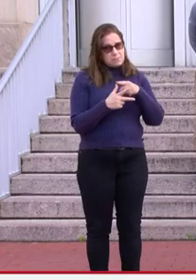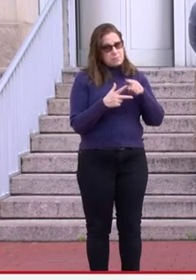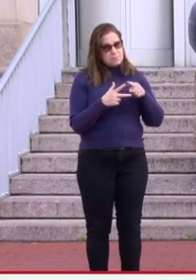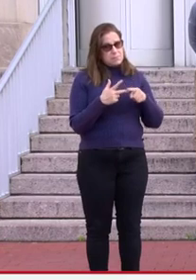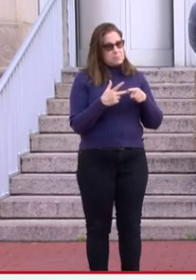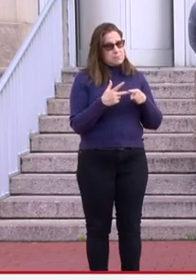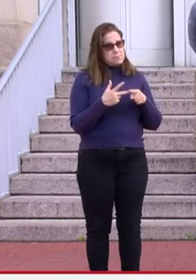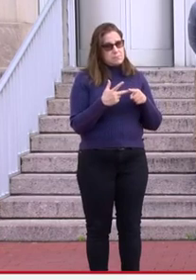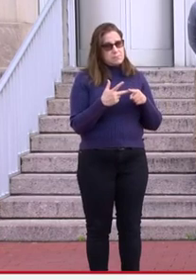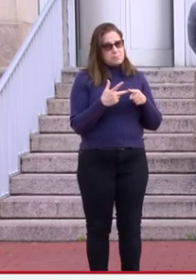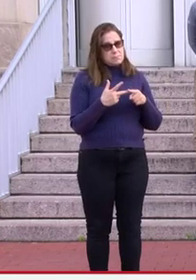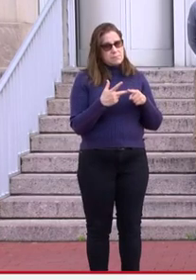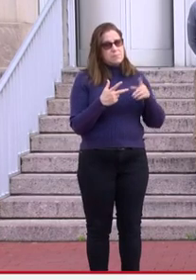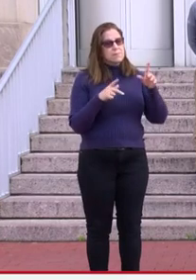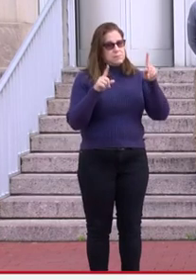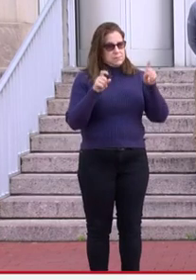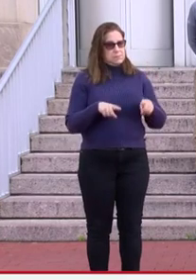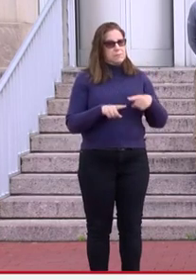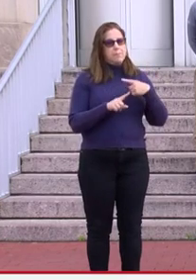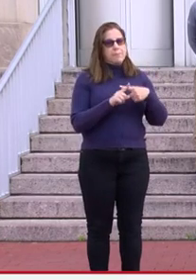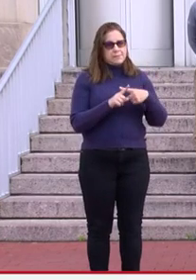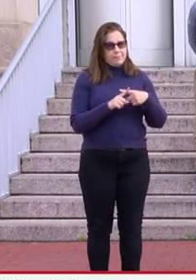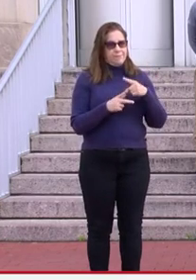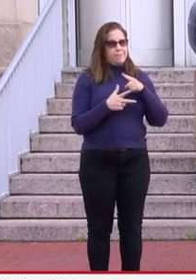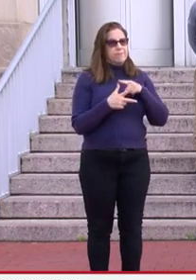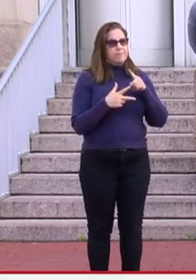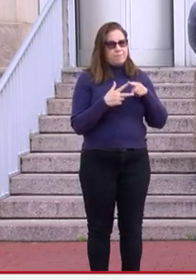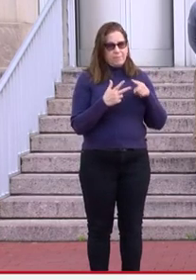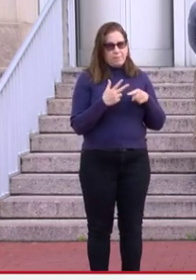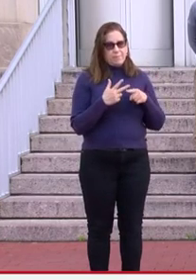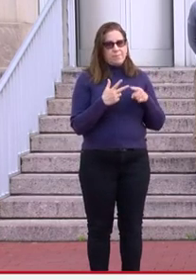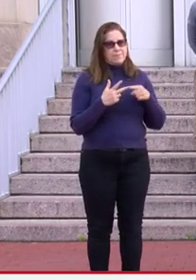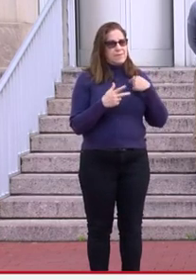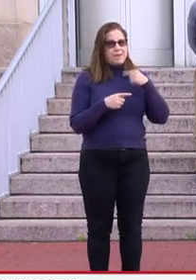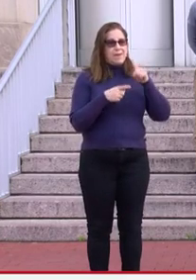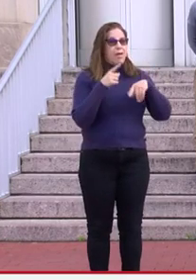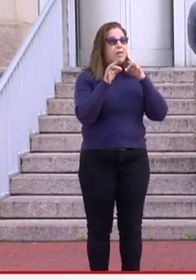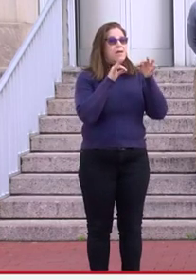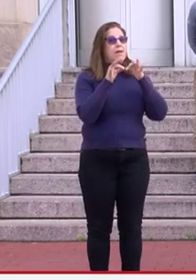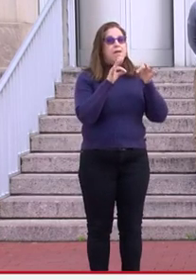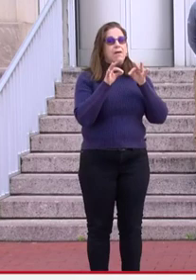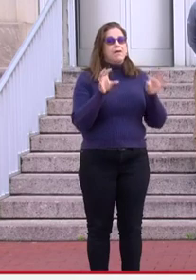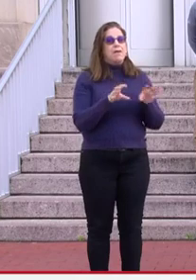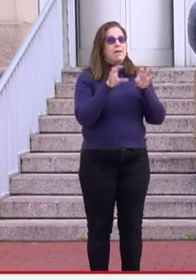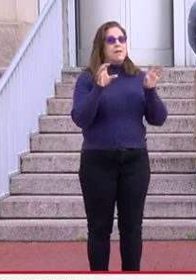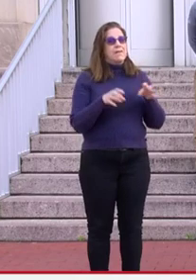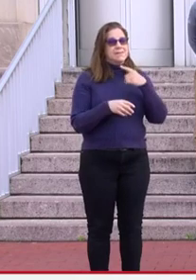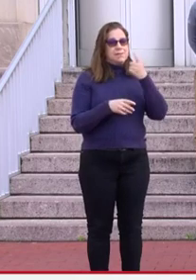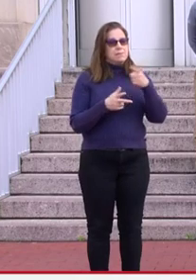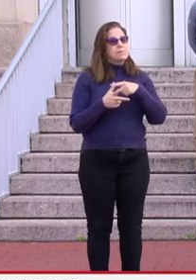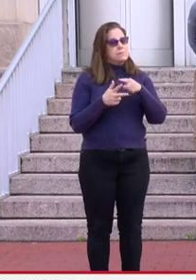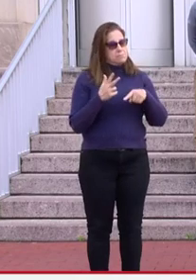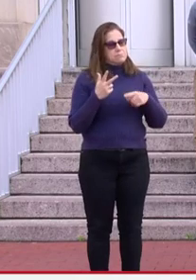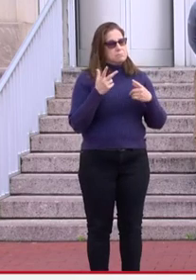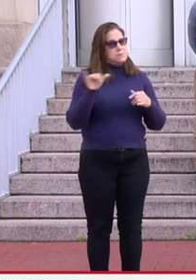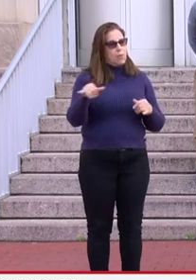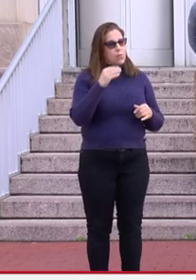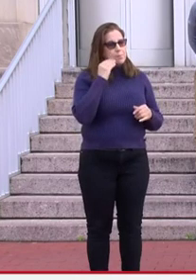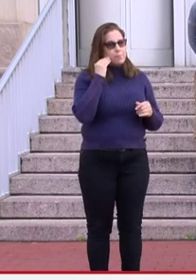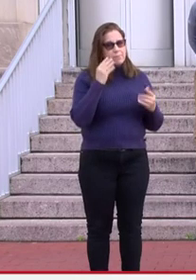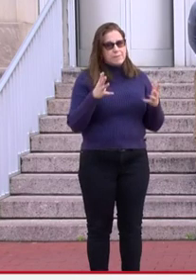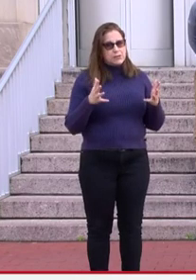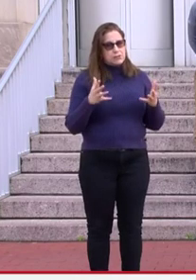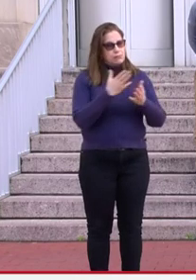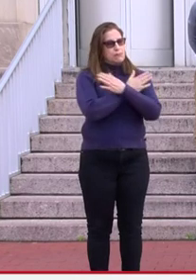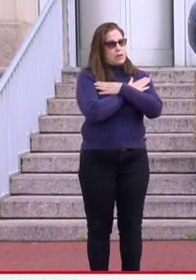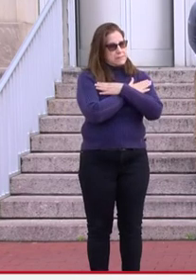tested positive for the virus. I cannot tell you they're all at home. They're resting, and a doctor has